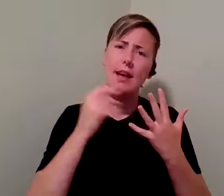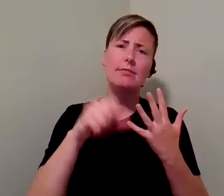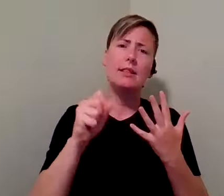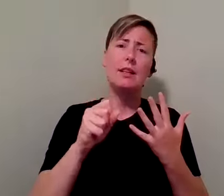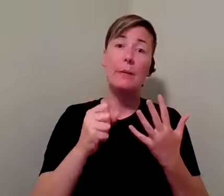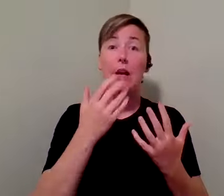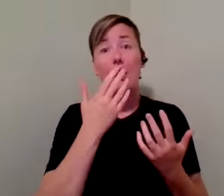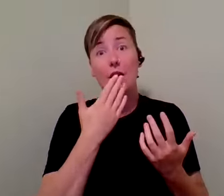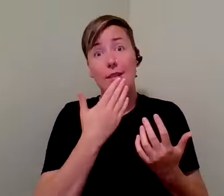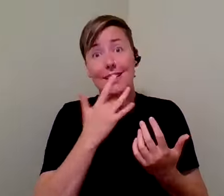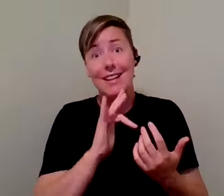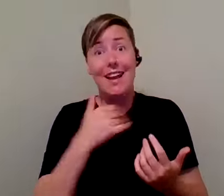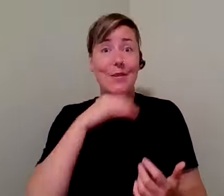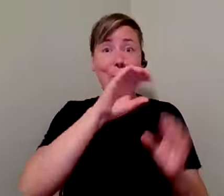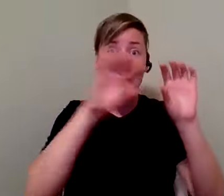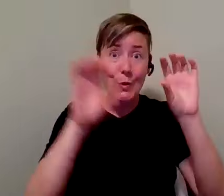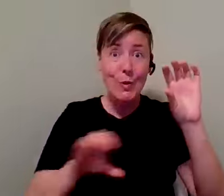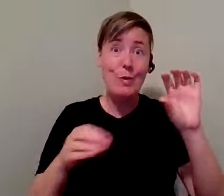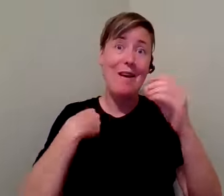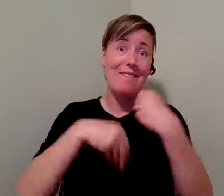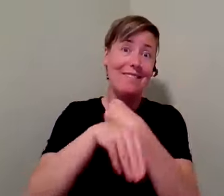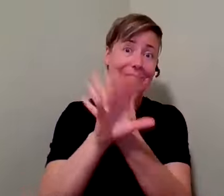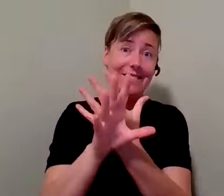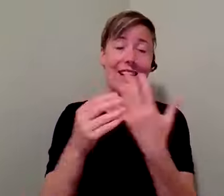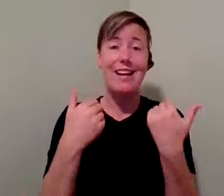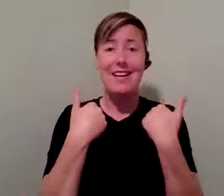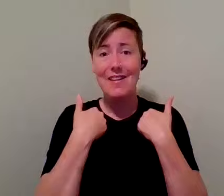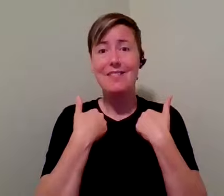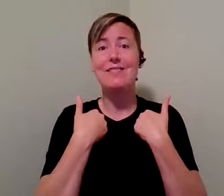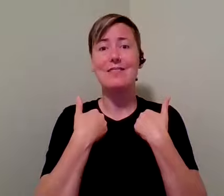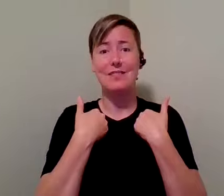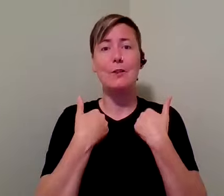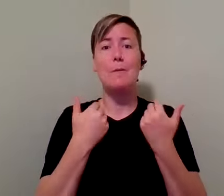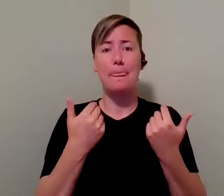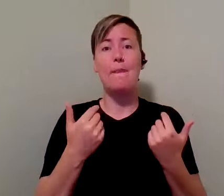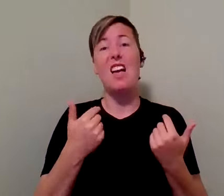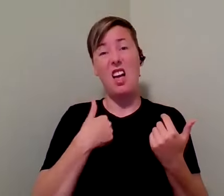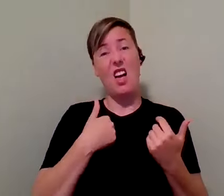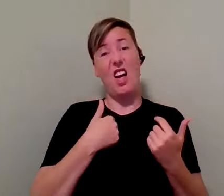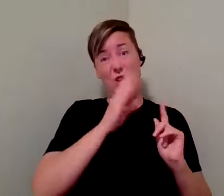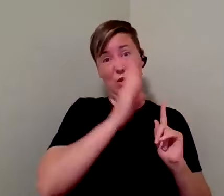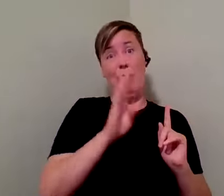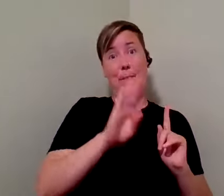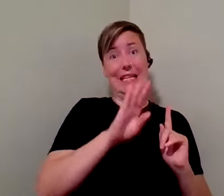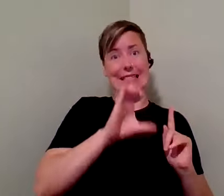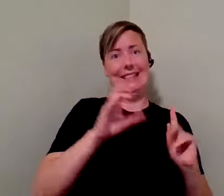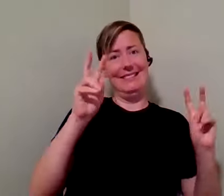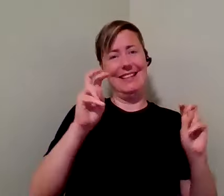and WhatsApp and all these I got sober BC, before computers. Now I can talk to my son every day on WhatsApp,